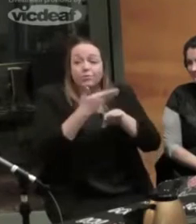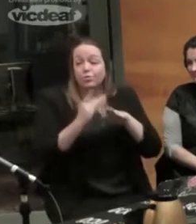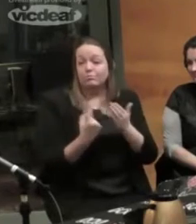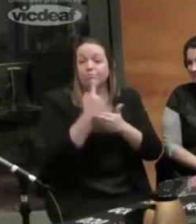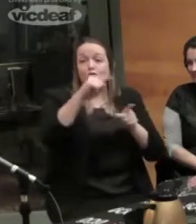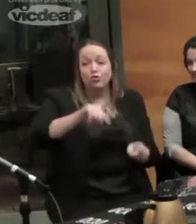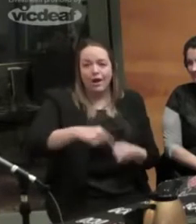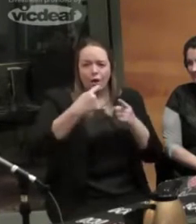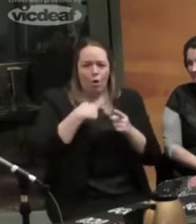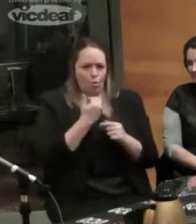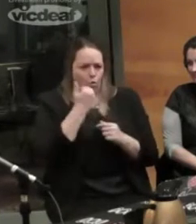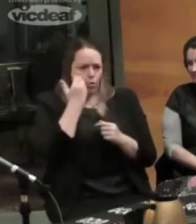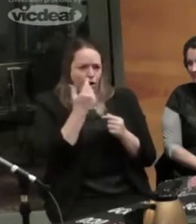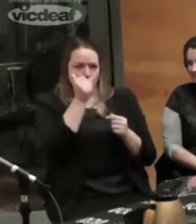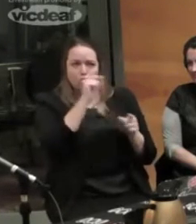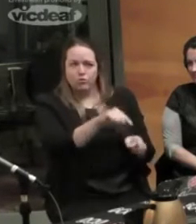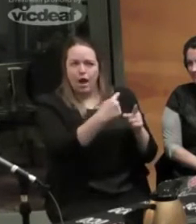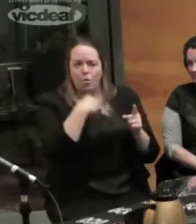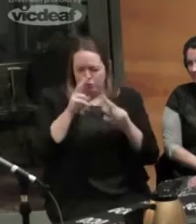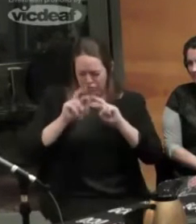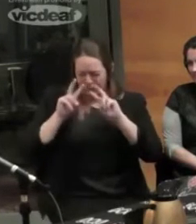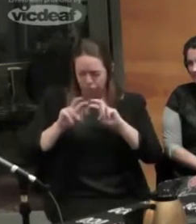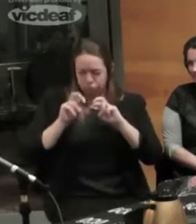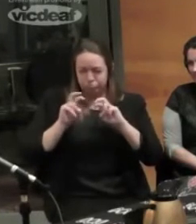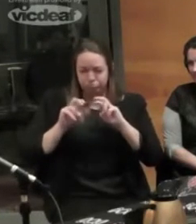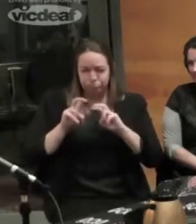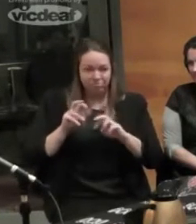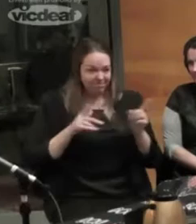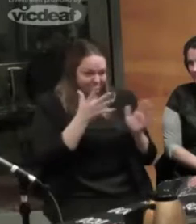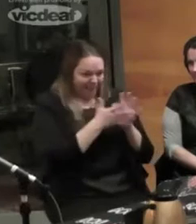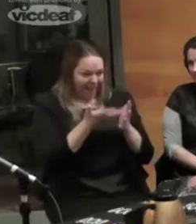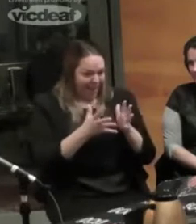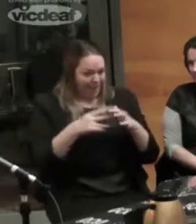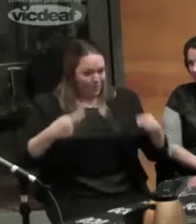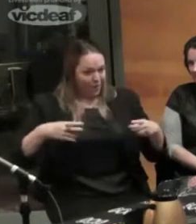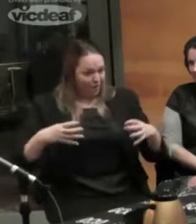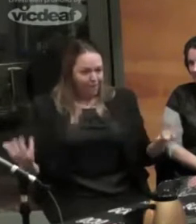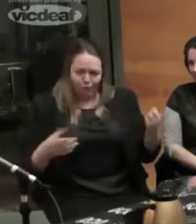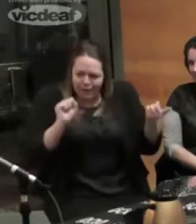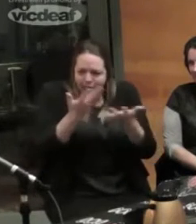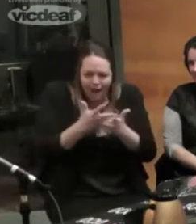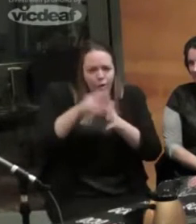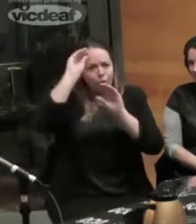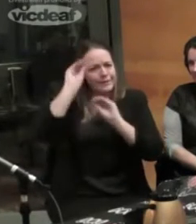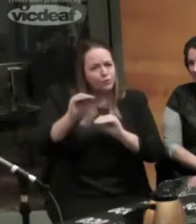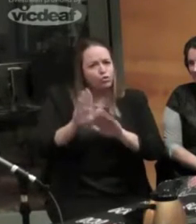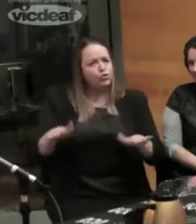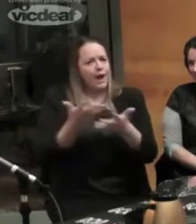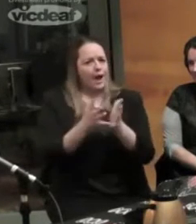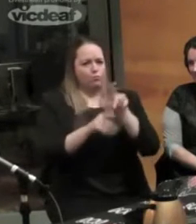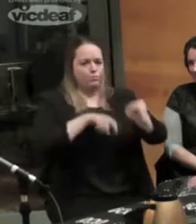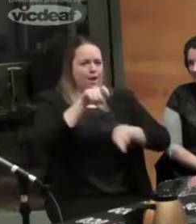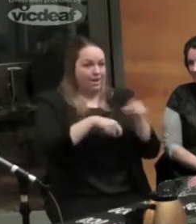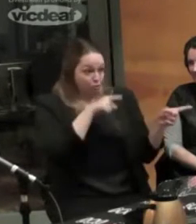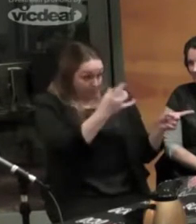I research it till the cows come home. What, taking trainer wheels off? Yeah. Well, how do you teach a child how to ride a bike? Don't